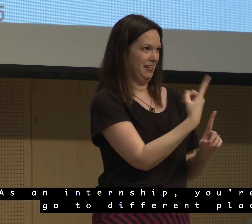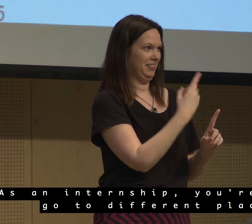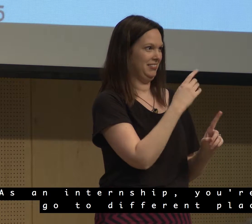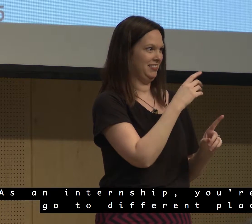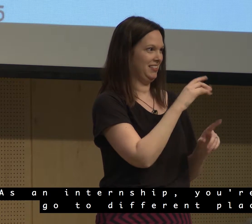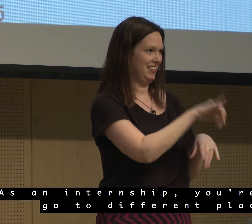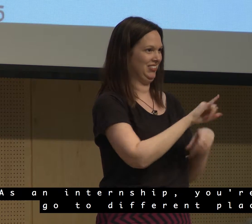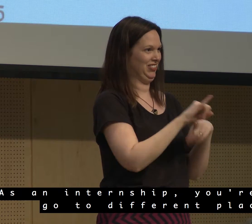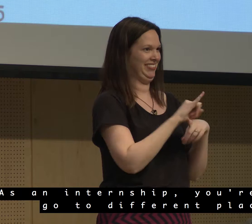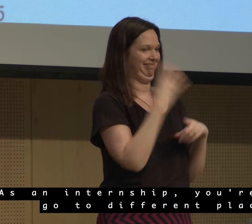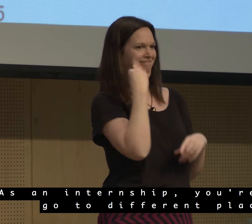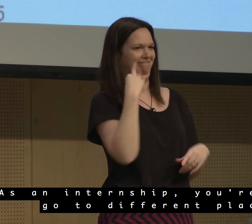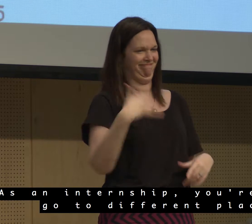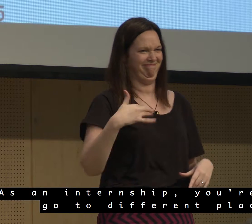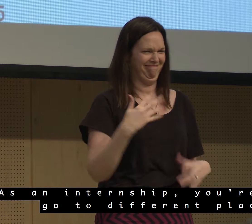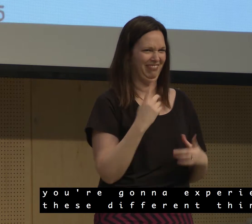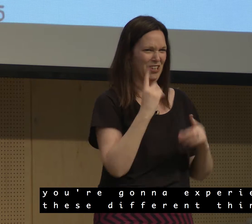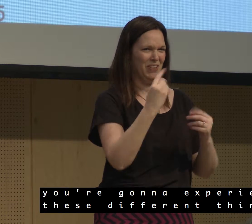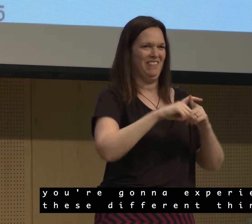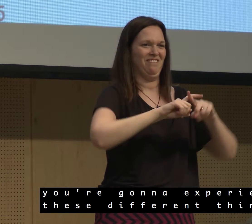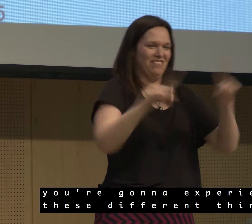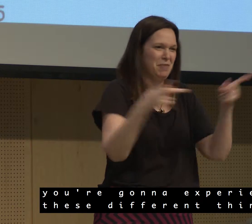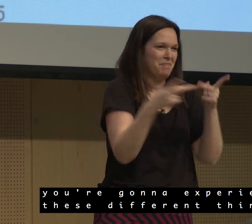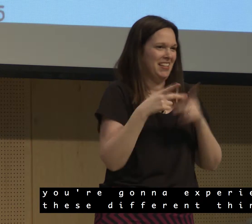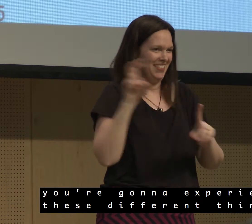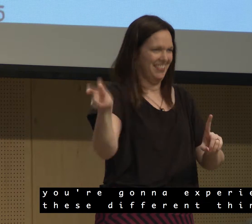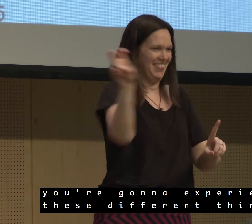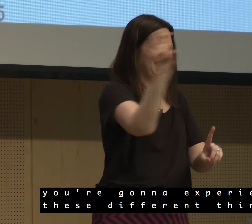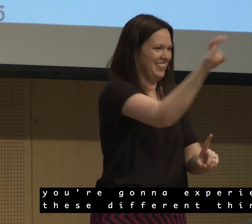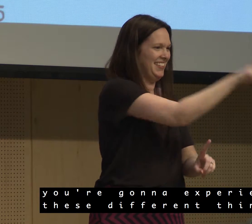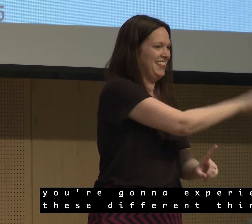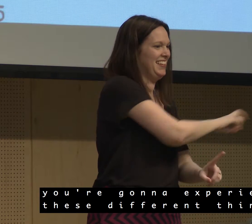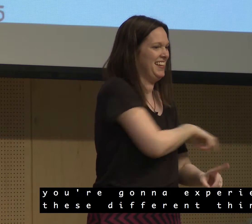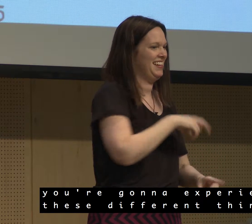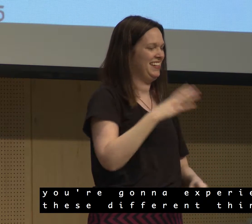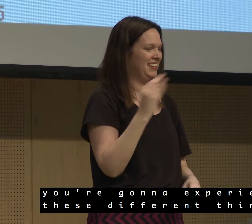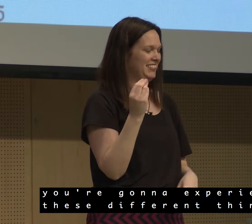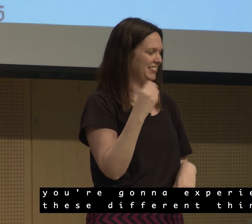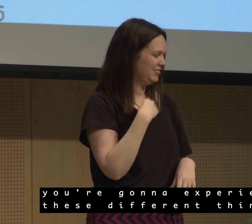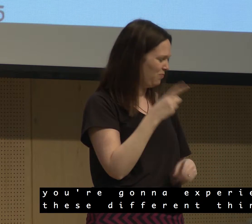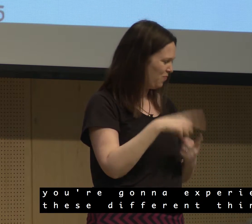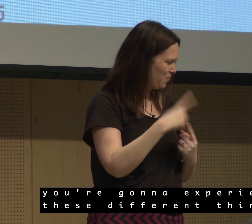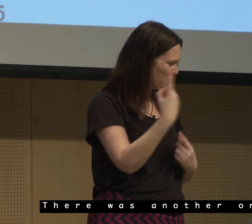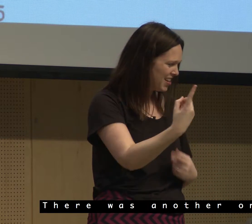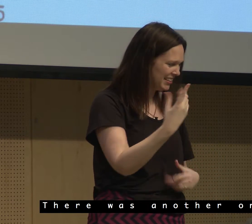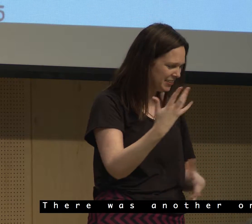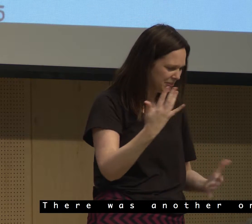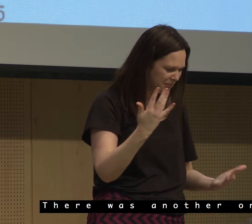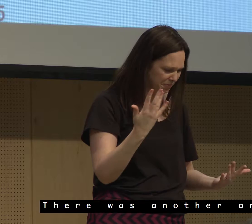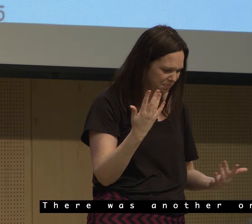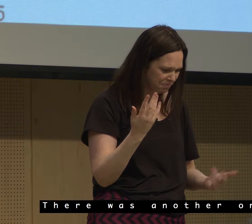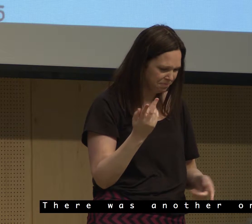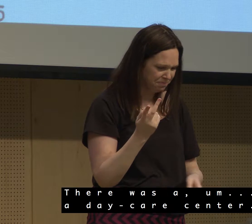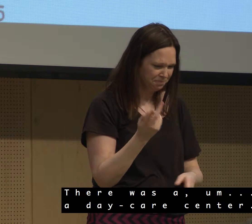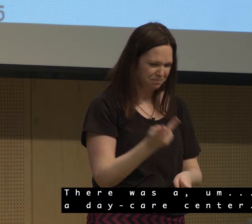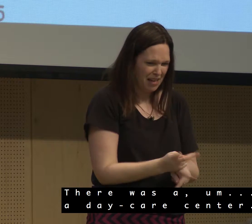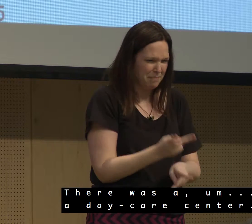an internship, you're going to go to different places. You're going to experience these different things. There was another one. There was